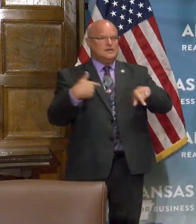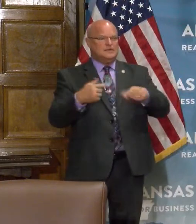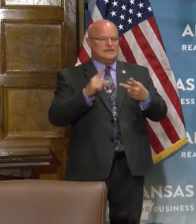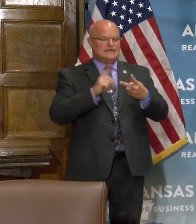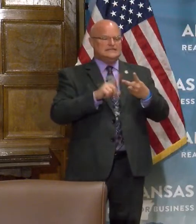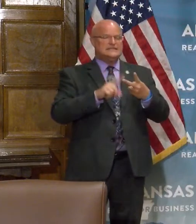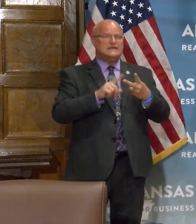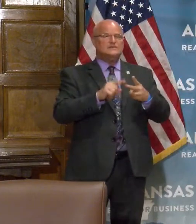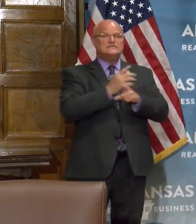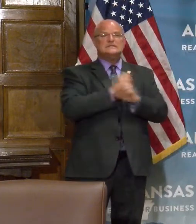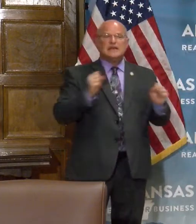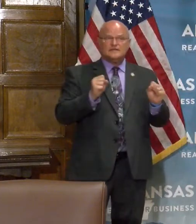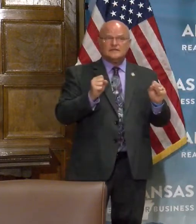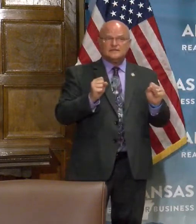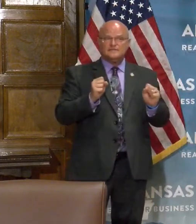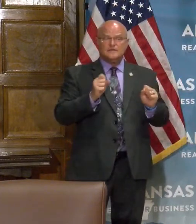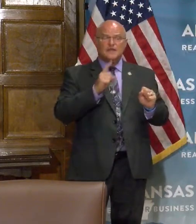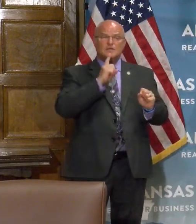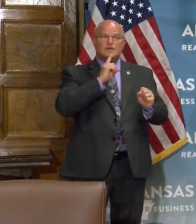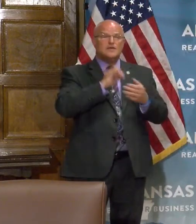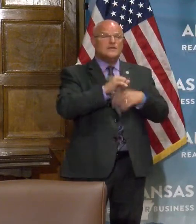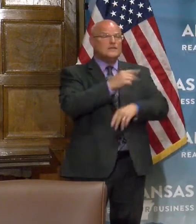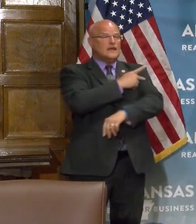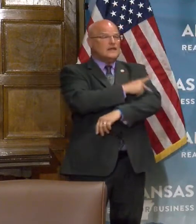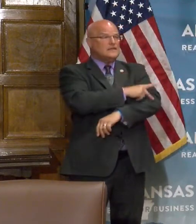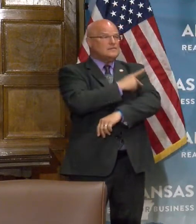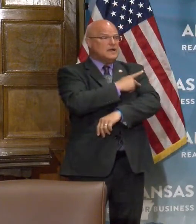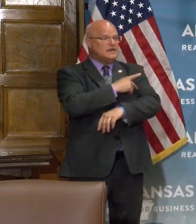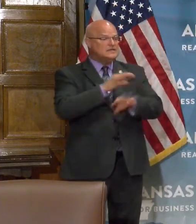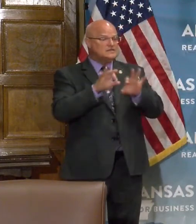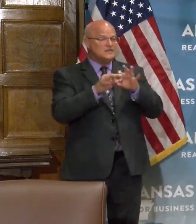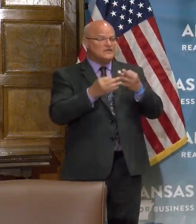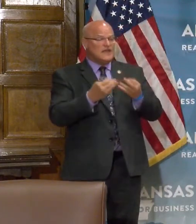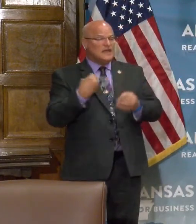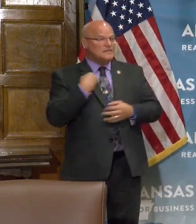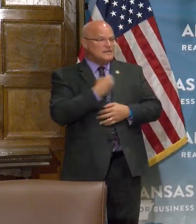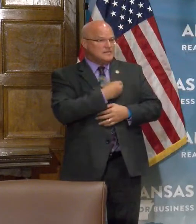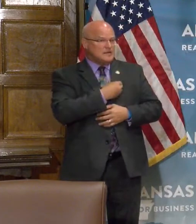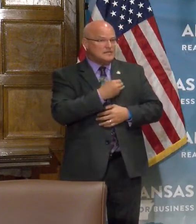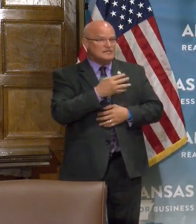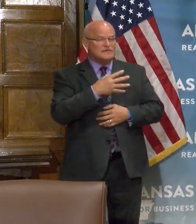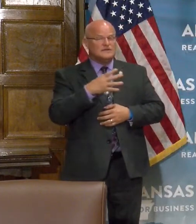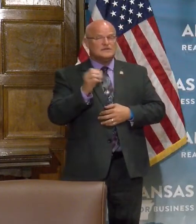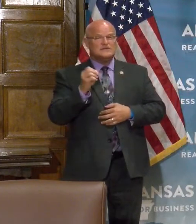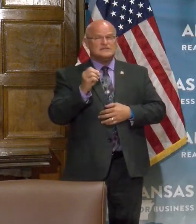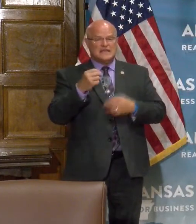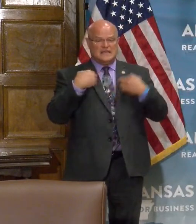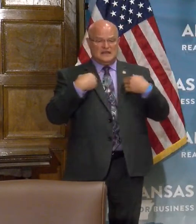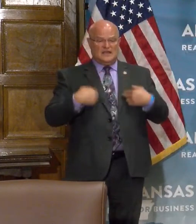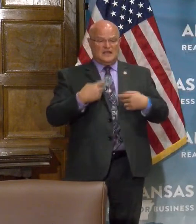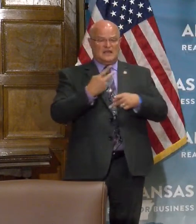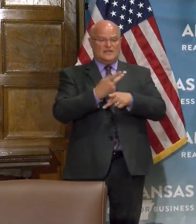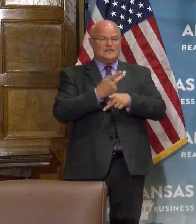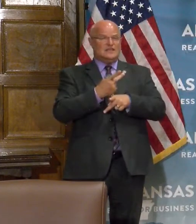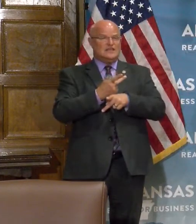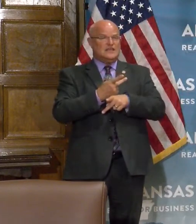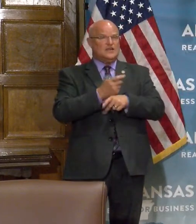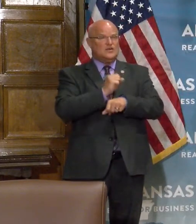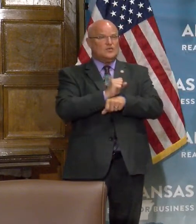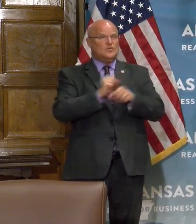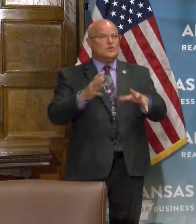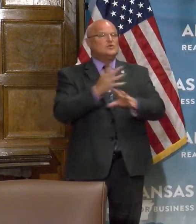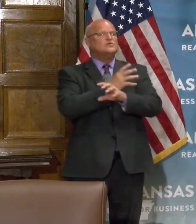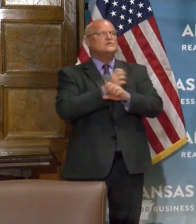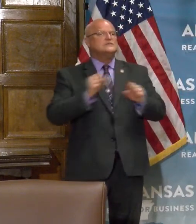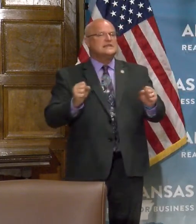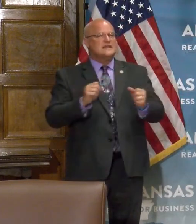issue, making sure that patients, family members, and our healthcare providers were